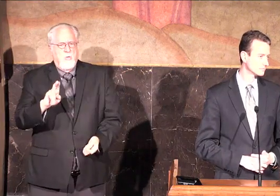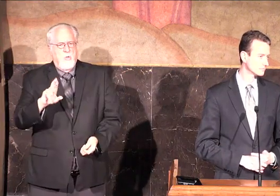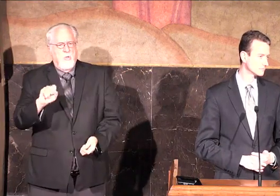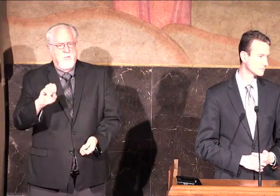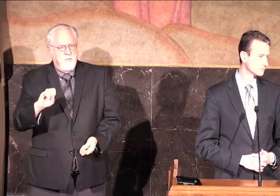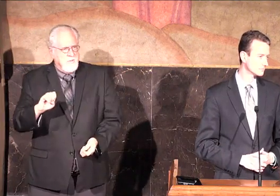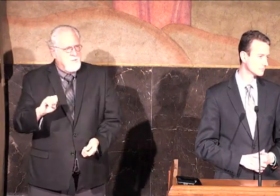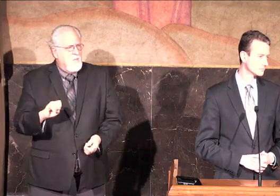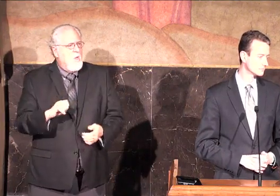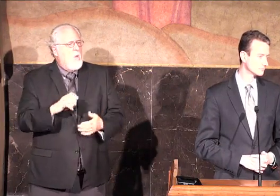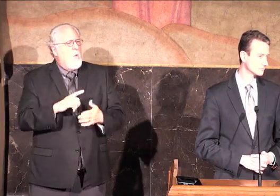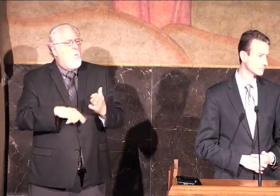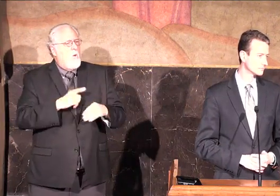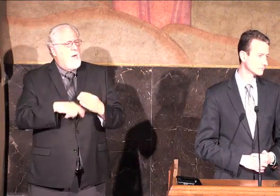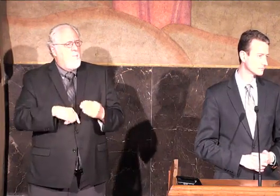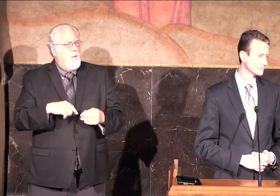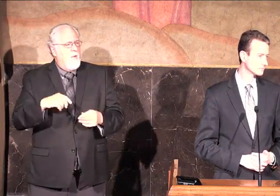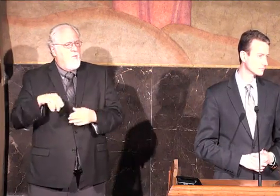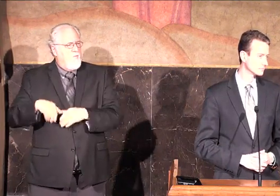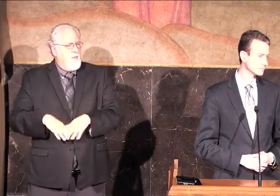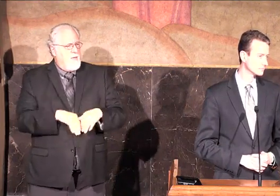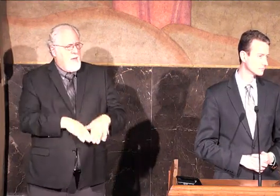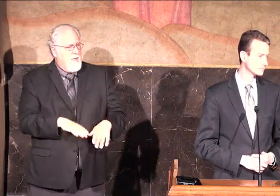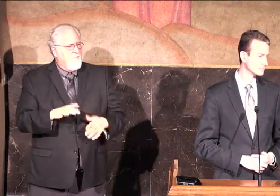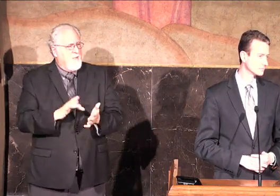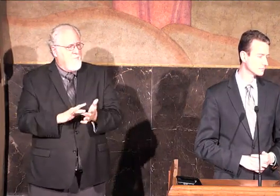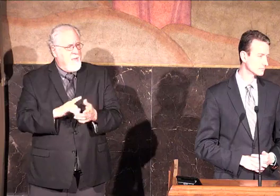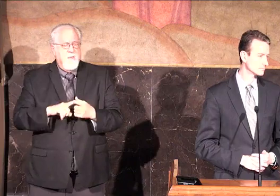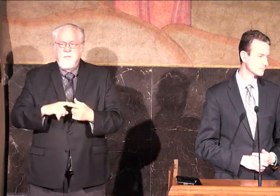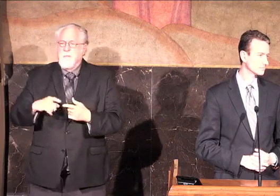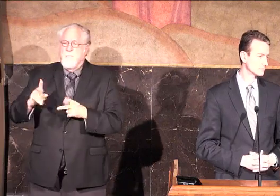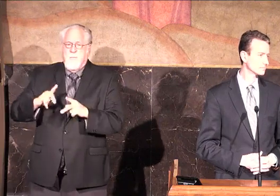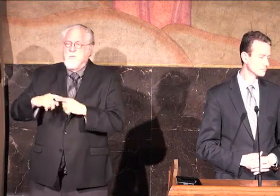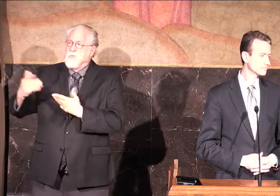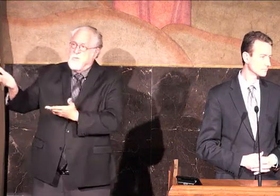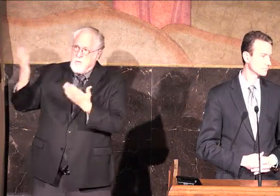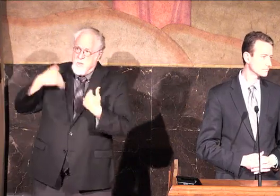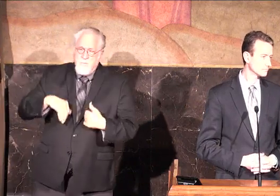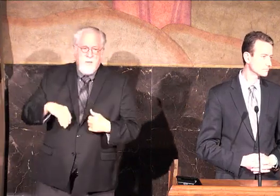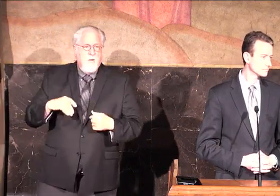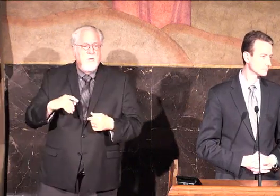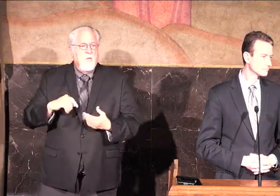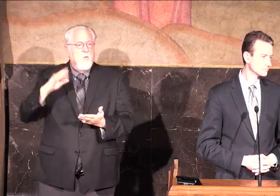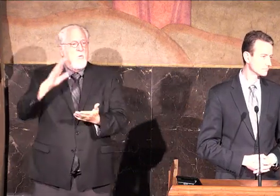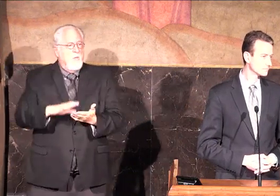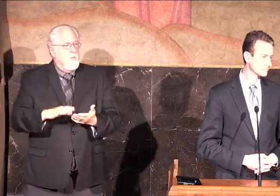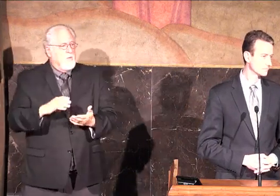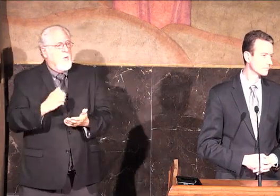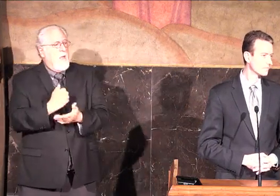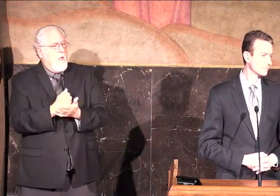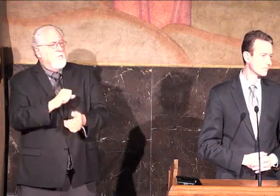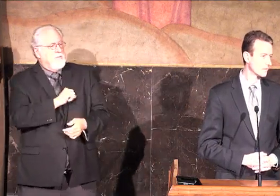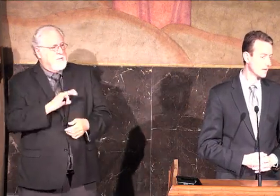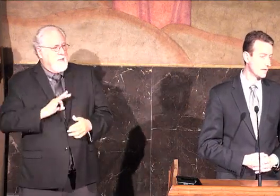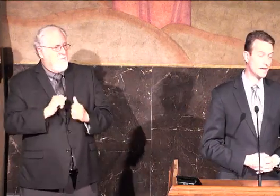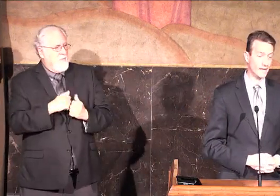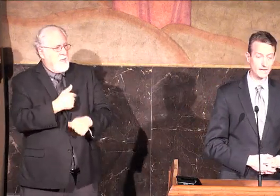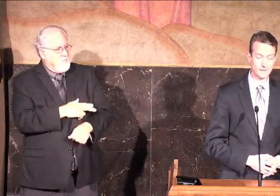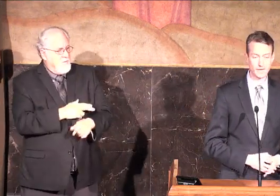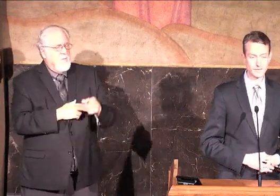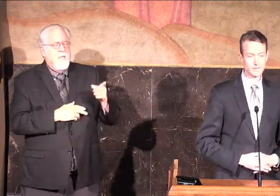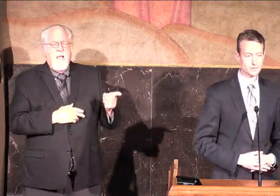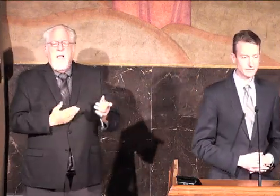the Navy medics who came a couple of months ago to help us to try and boost the staffing in hospitals in addition to fixing the bed problem?